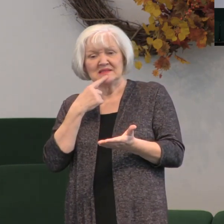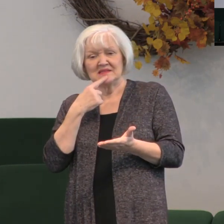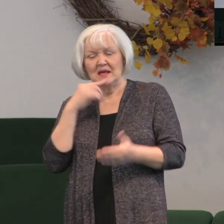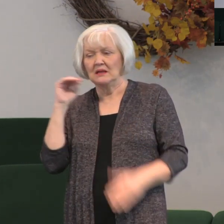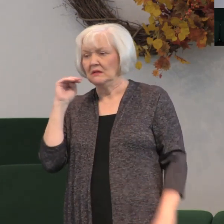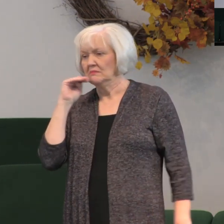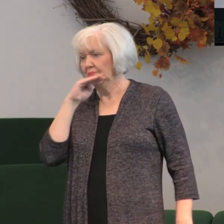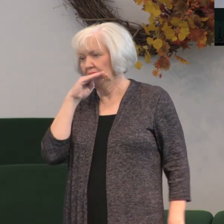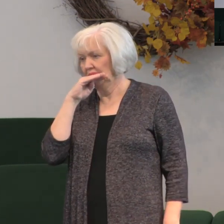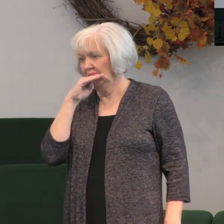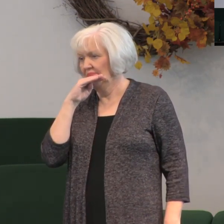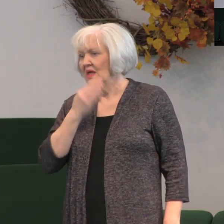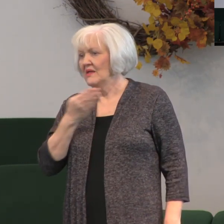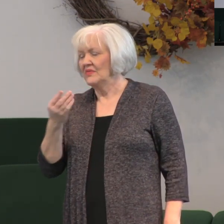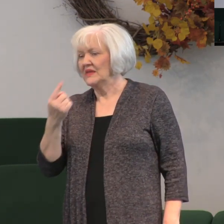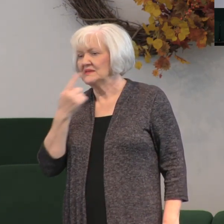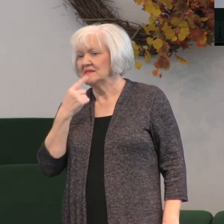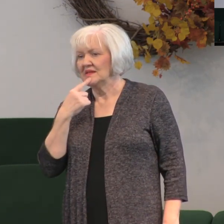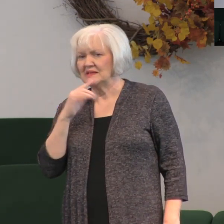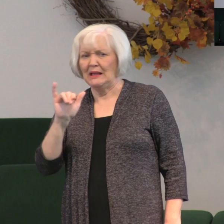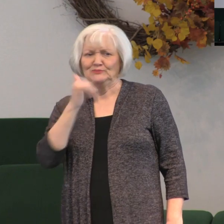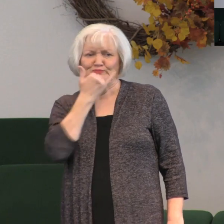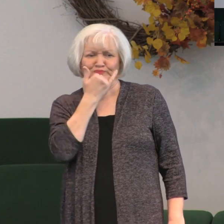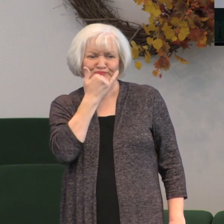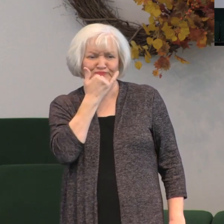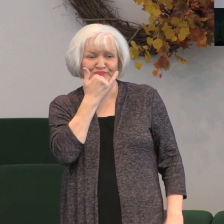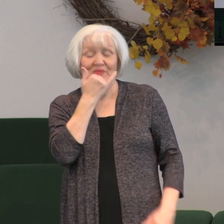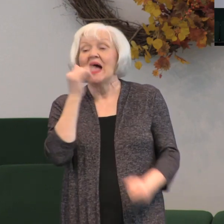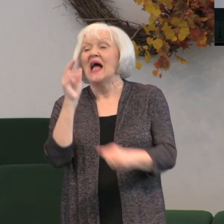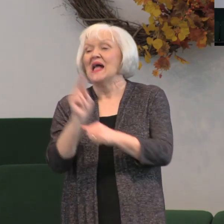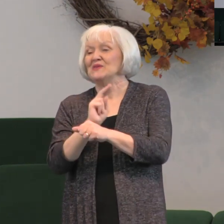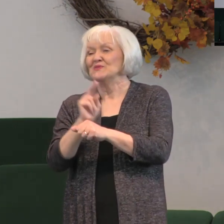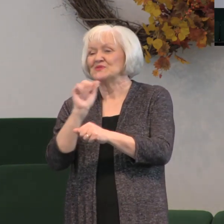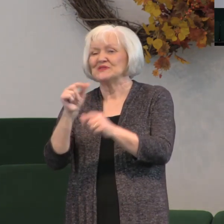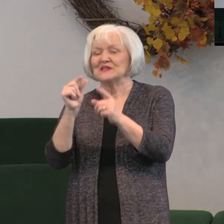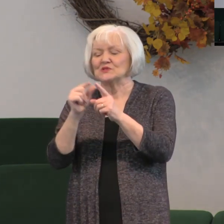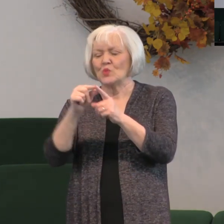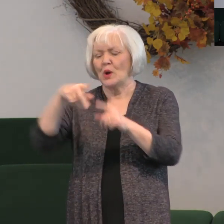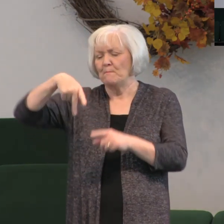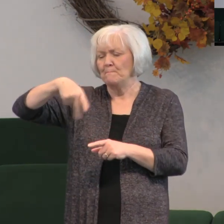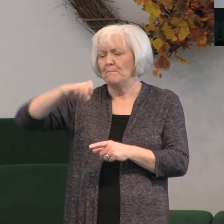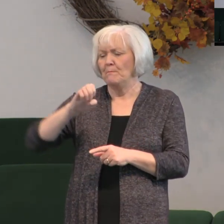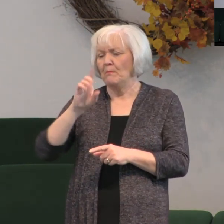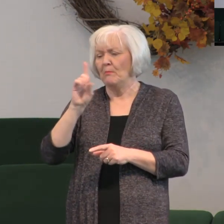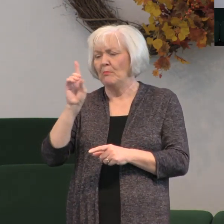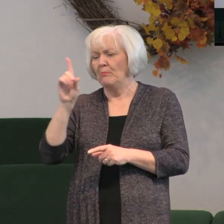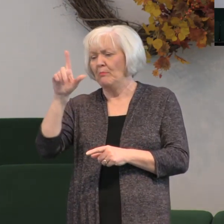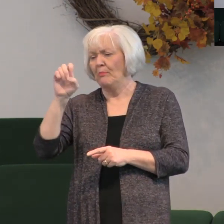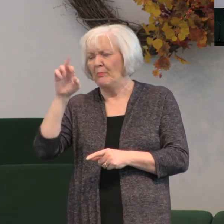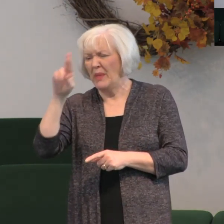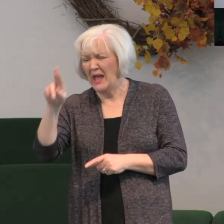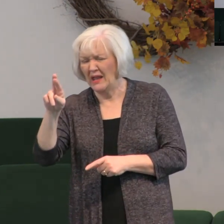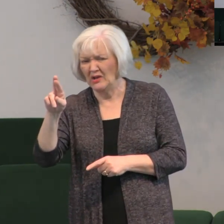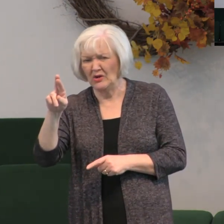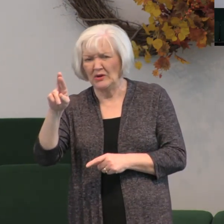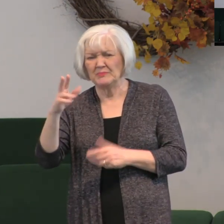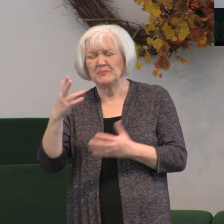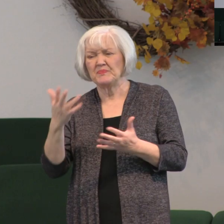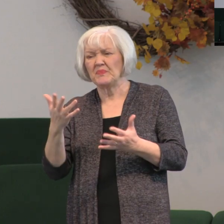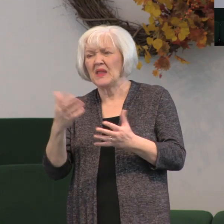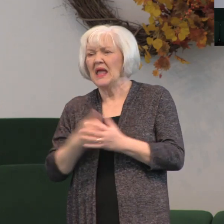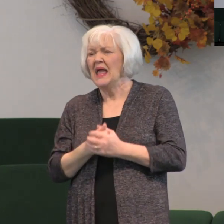and the things that they say are not right and he uses this word peddler a peddler of God's word and